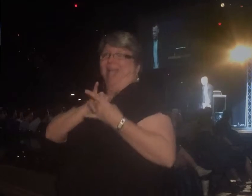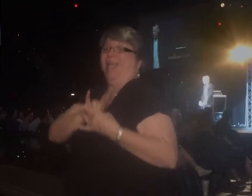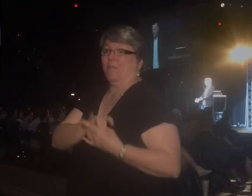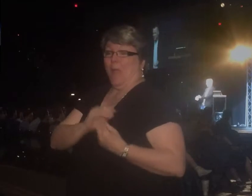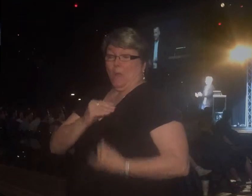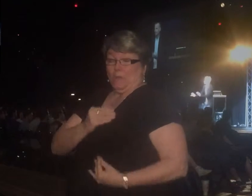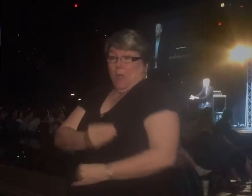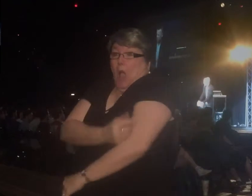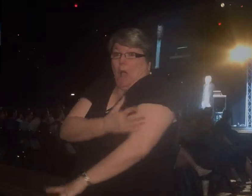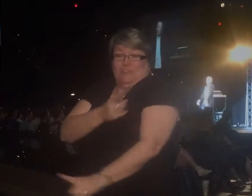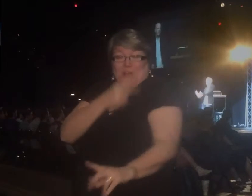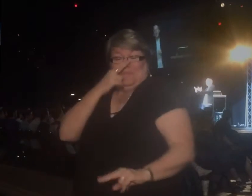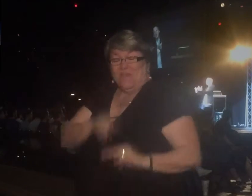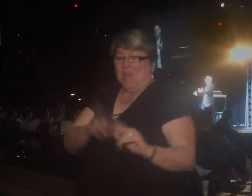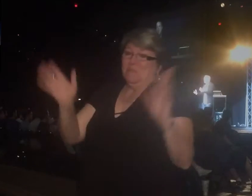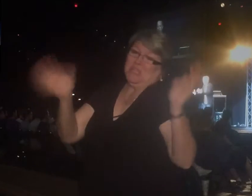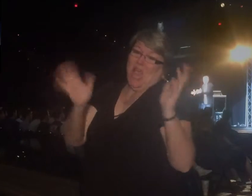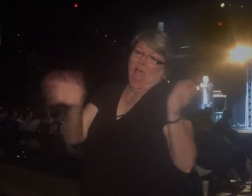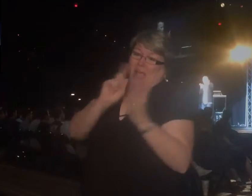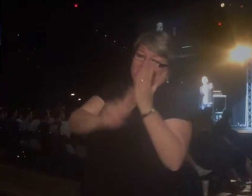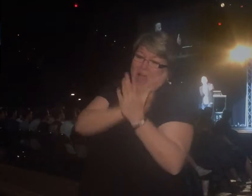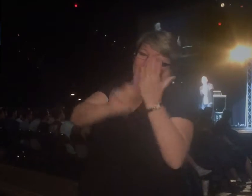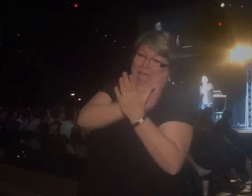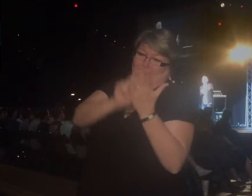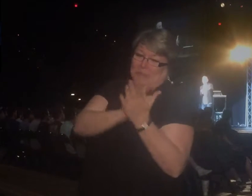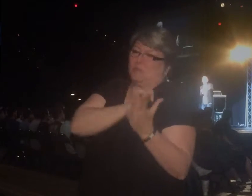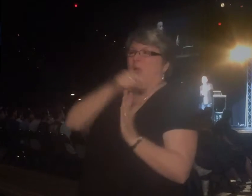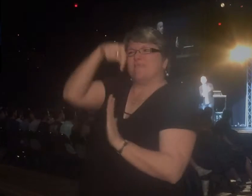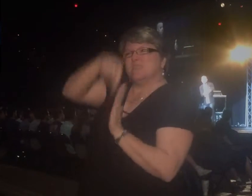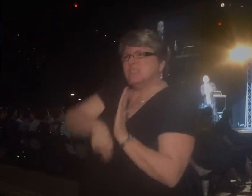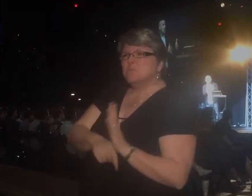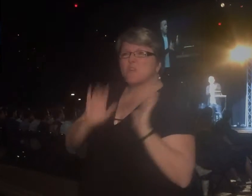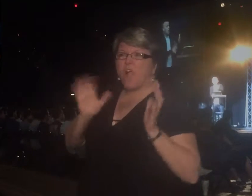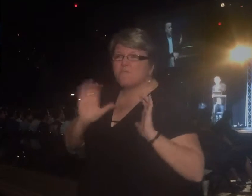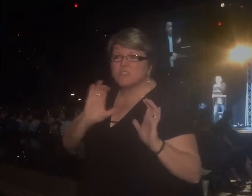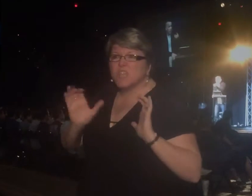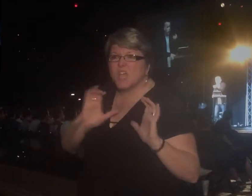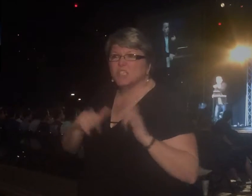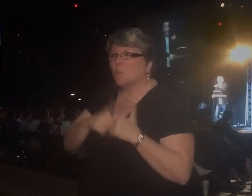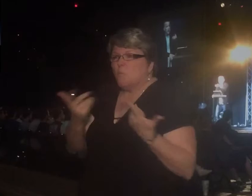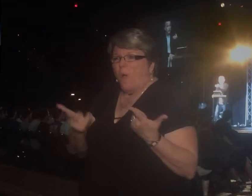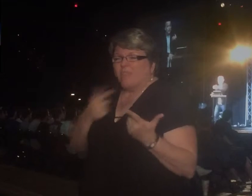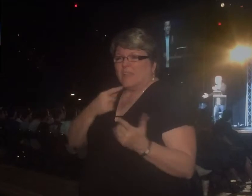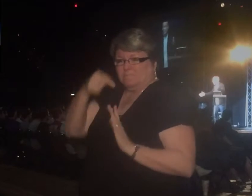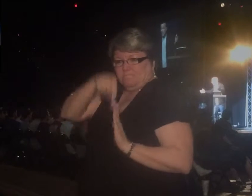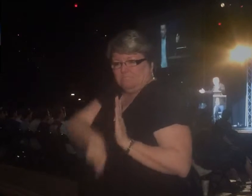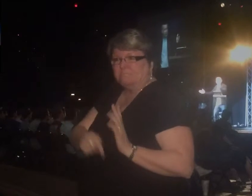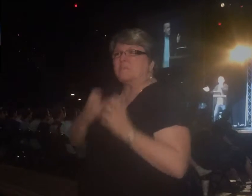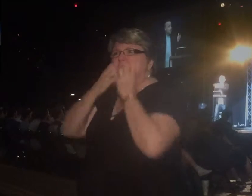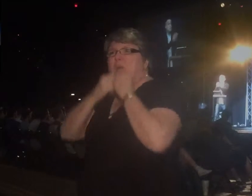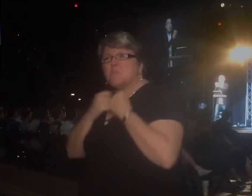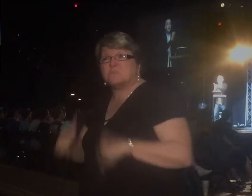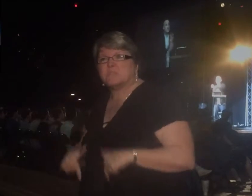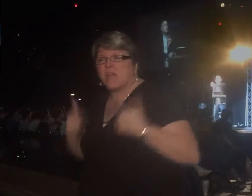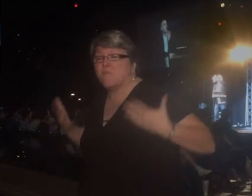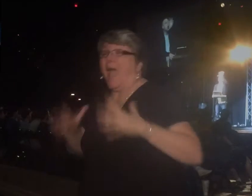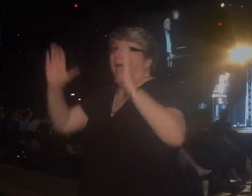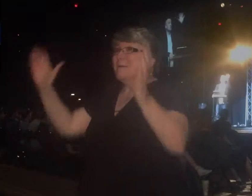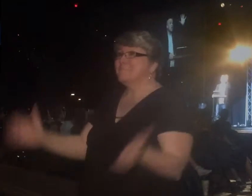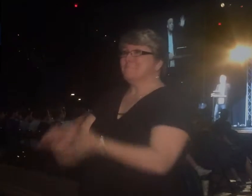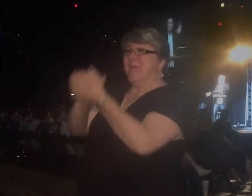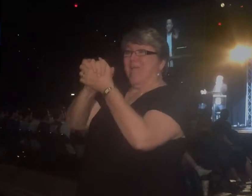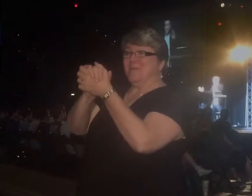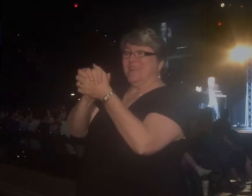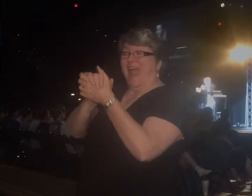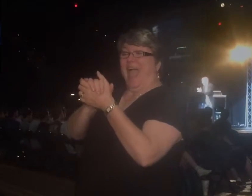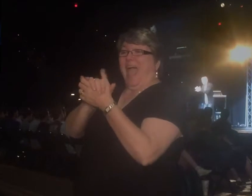someone that you're like, oh my gosh, she's so funny, we can talk for hours, but you don't have these deeper conversations about what are their core values in life. And so you get married and you see it all the